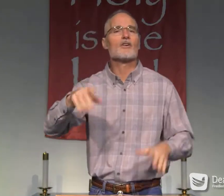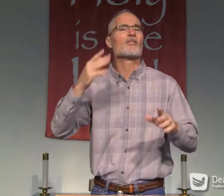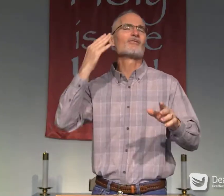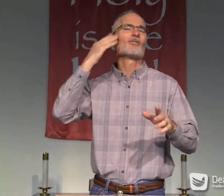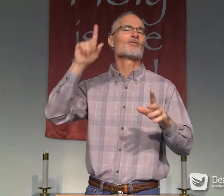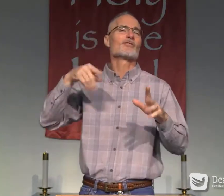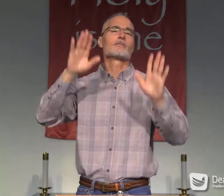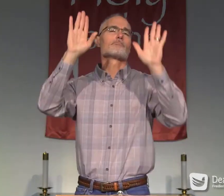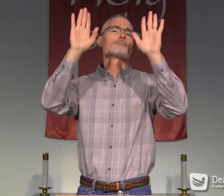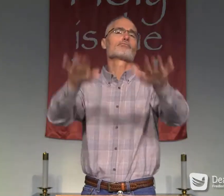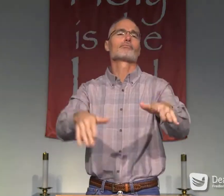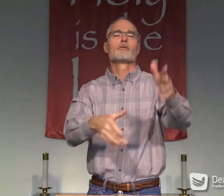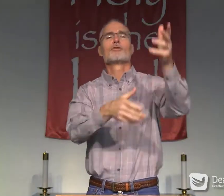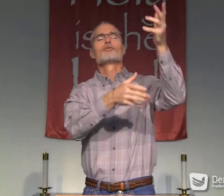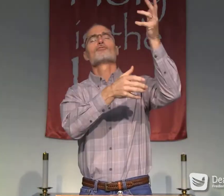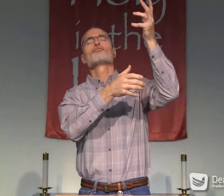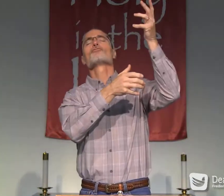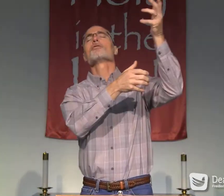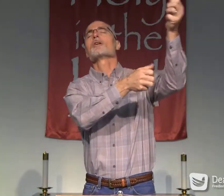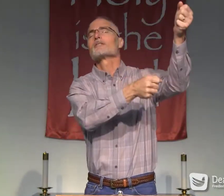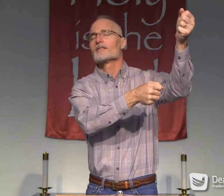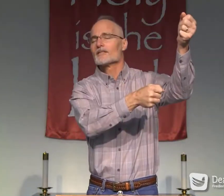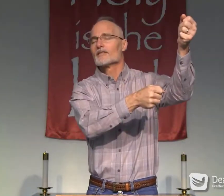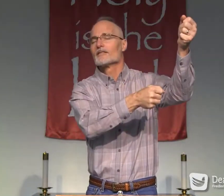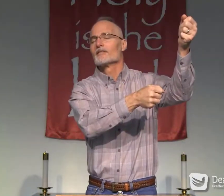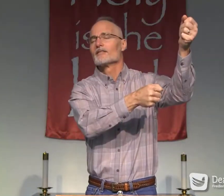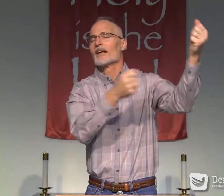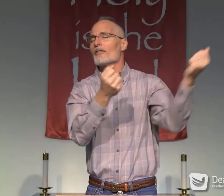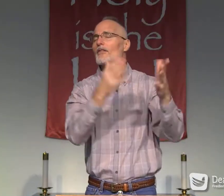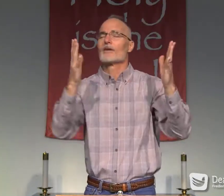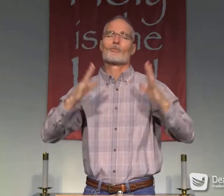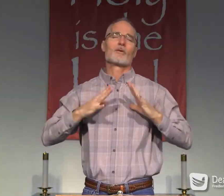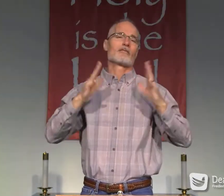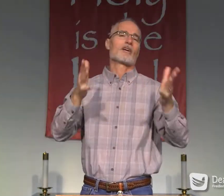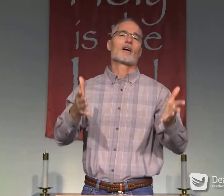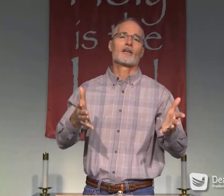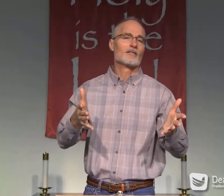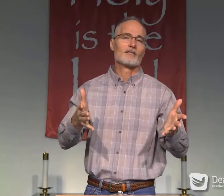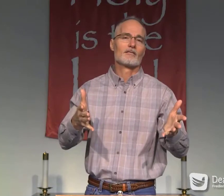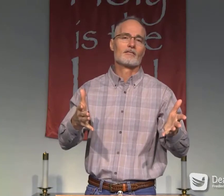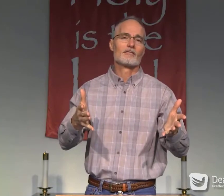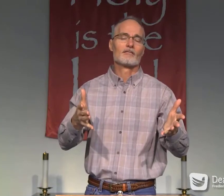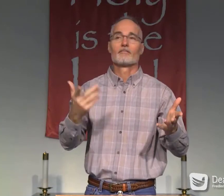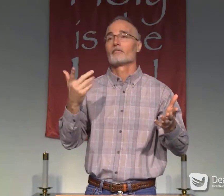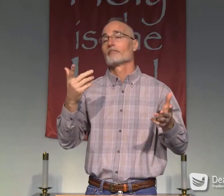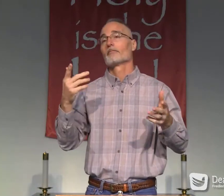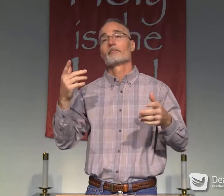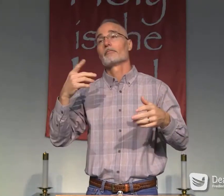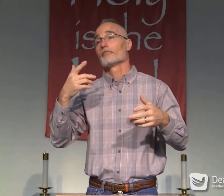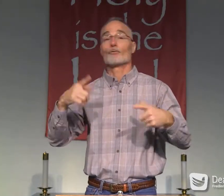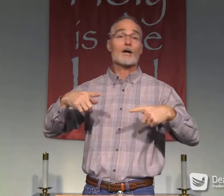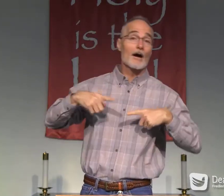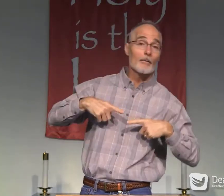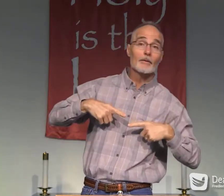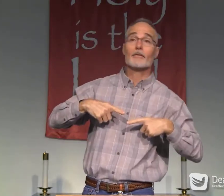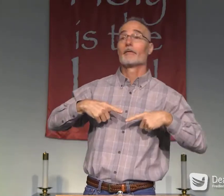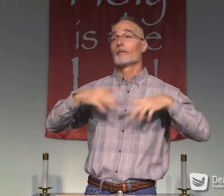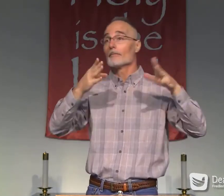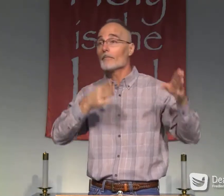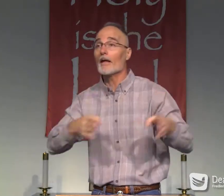that it's not necessary to save for the future. You know, some people say, well, I don't need to save anything at all because I can just trust